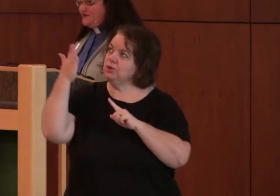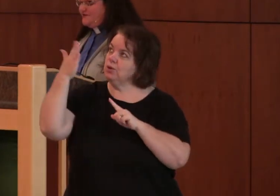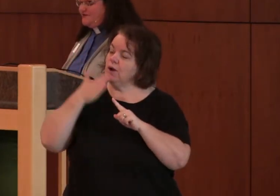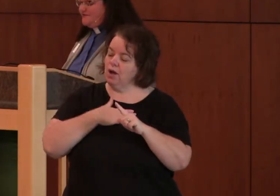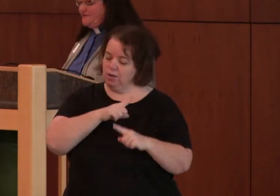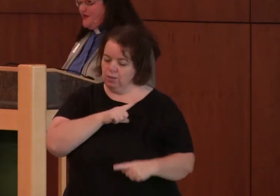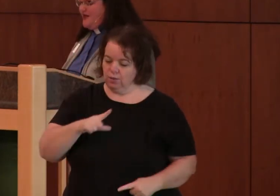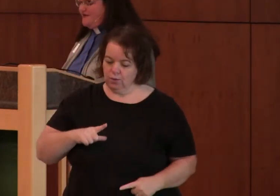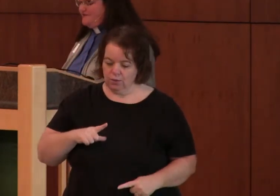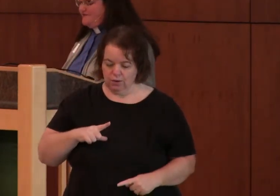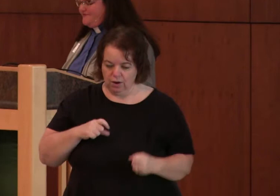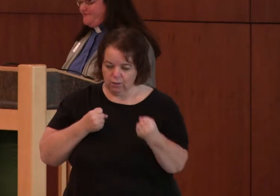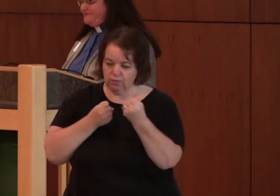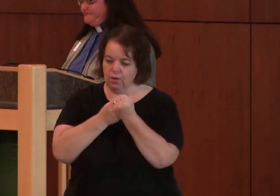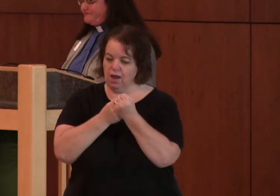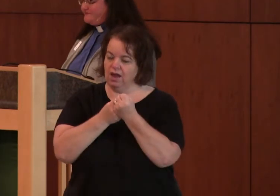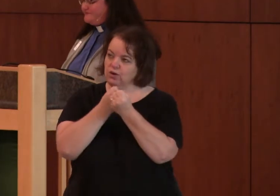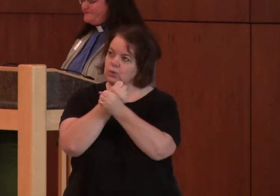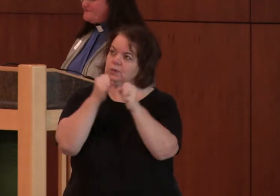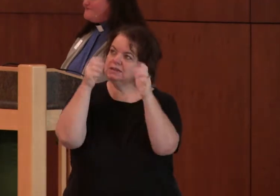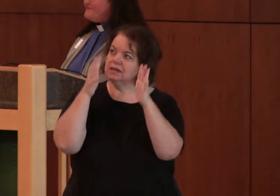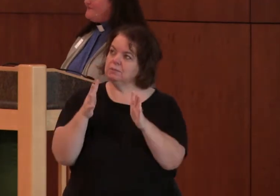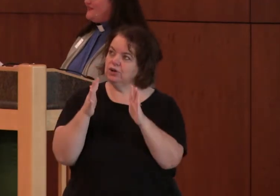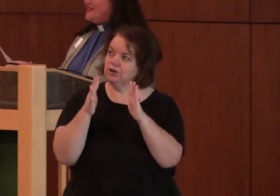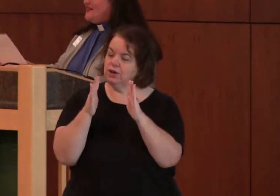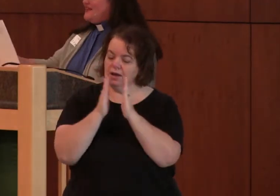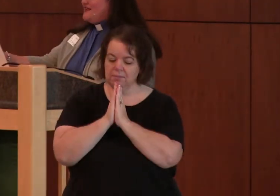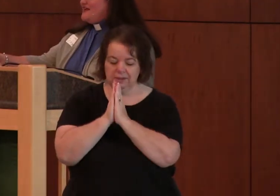our redeemer. Amen.